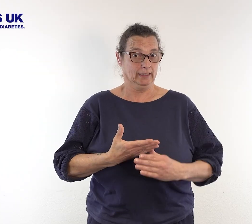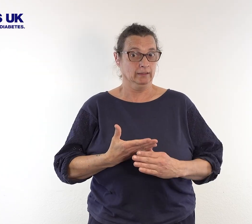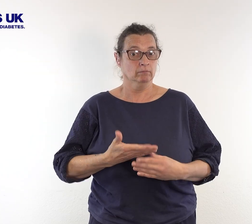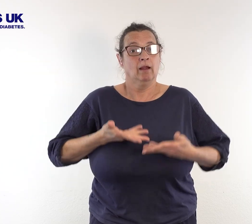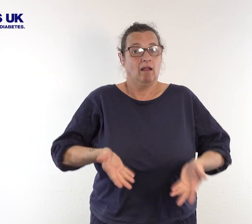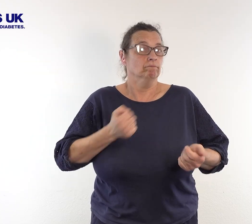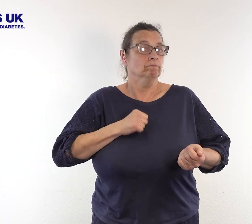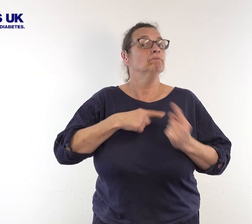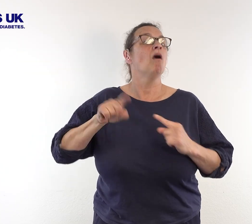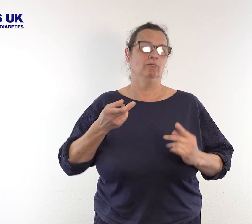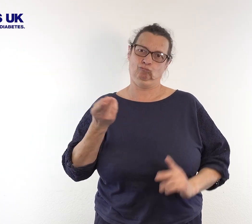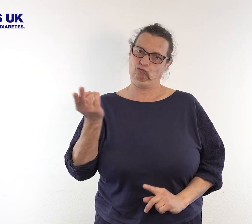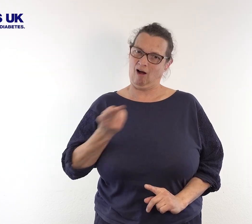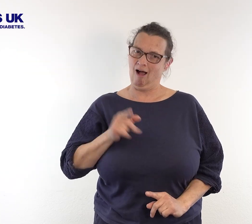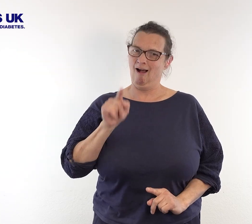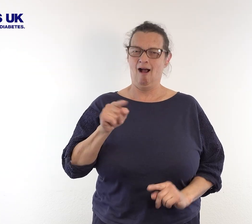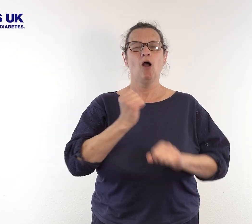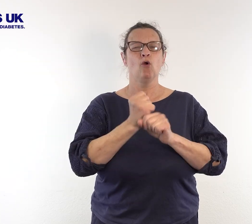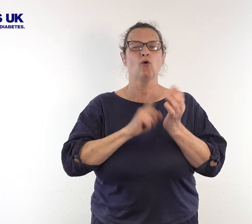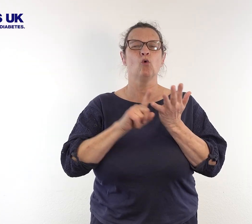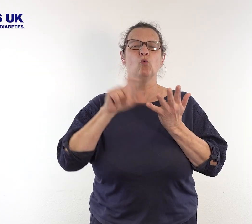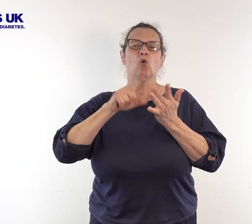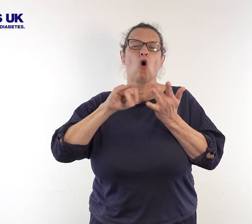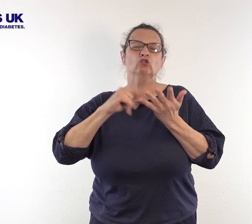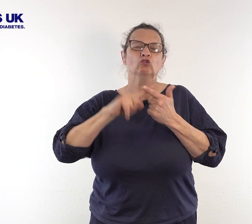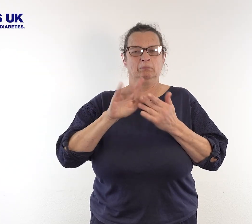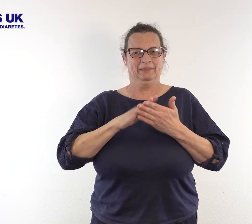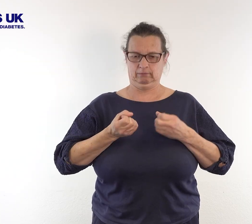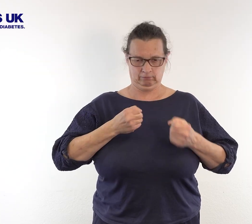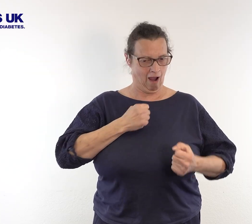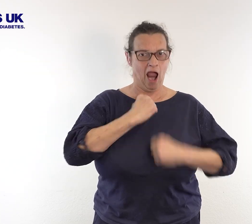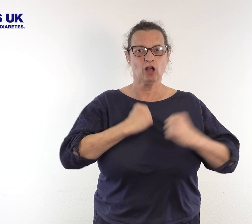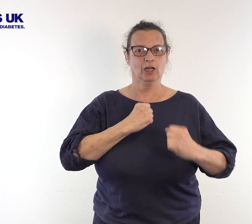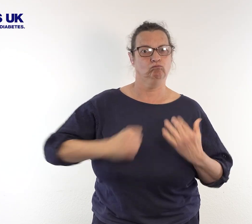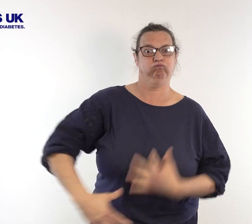Insulin helps your body use the sugar, also called glucose, in your blood to give you energy.